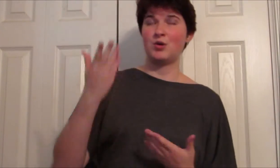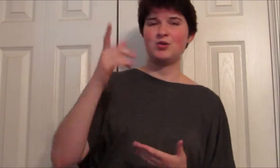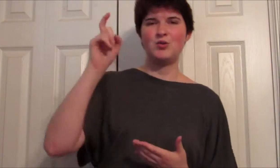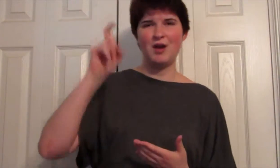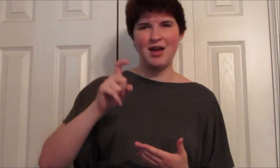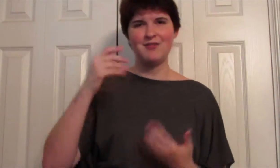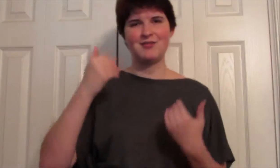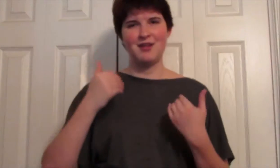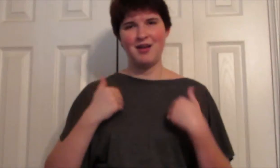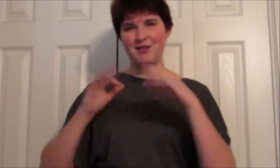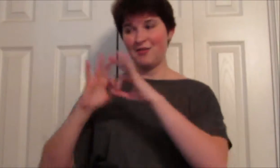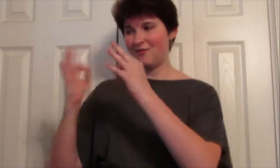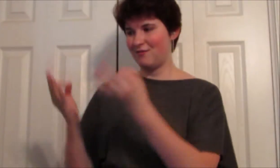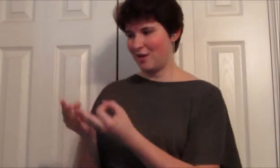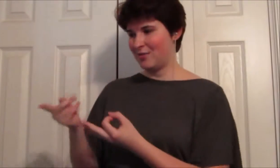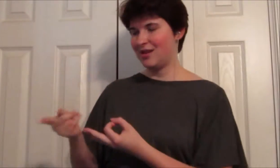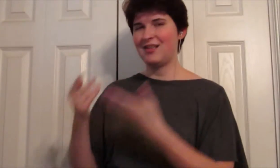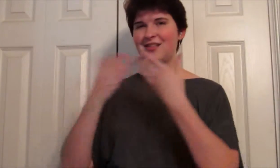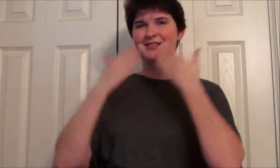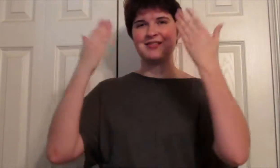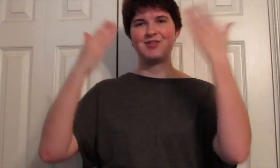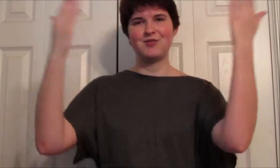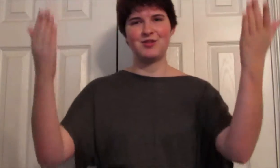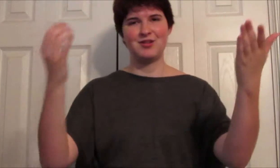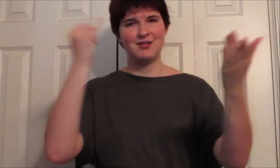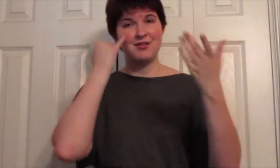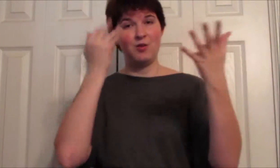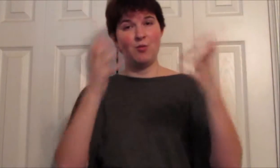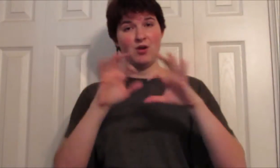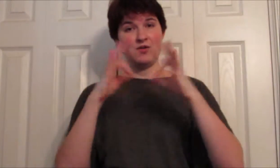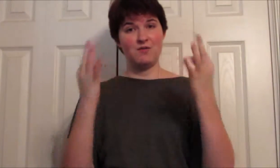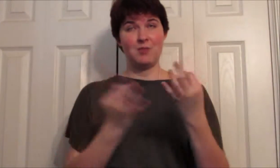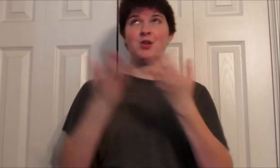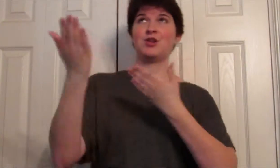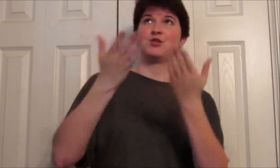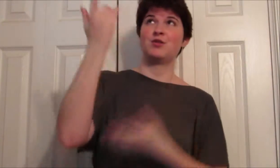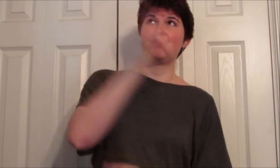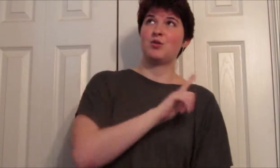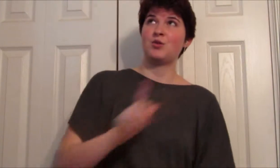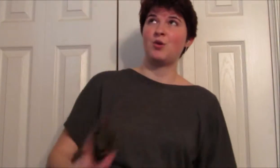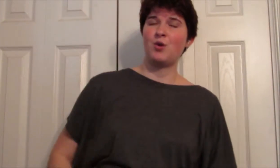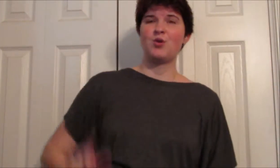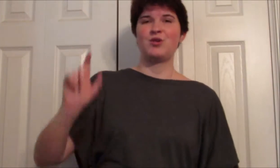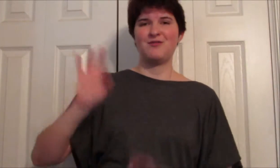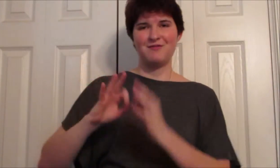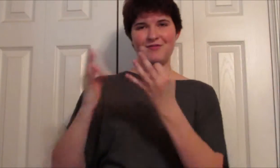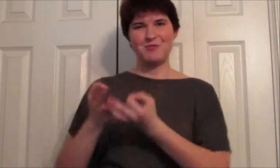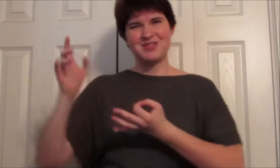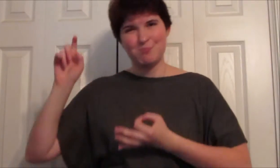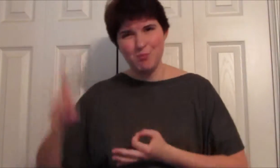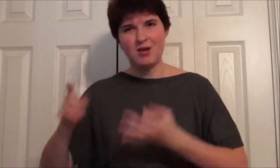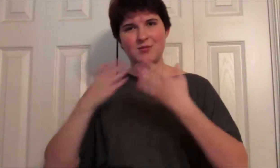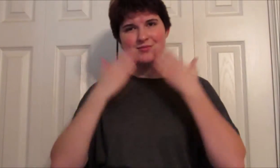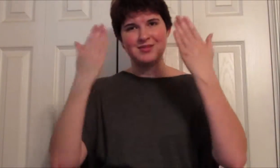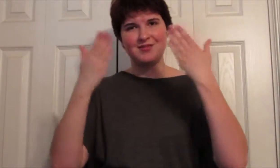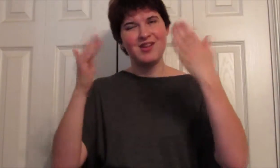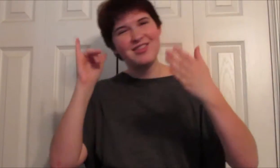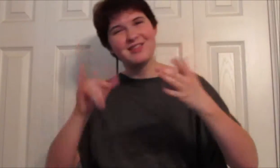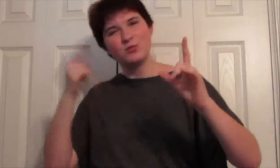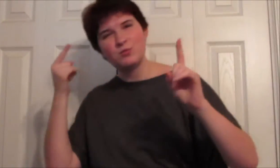to have a thankful family. If you want your family to serve the Lord, you actually have to have a thankful family. That is the key